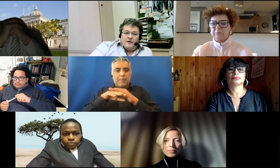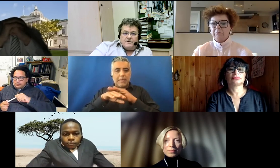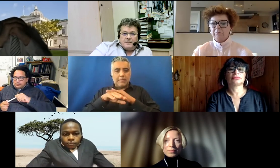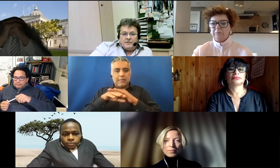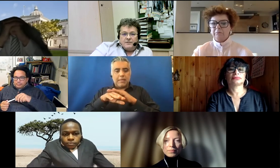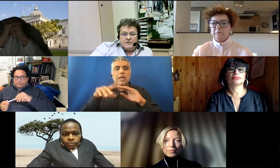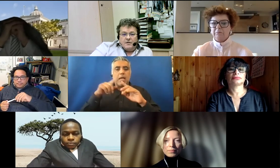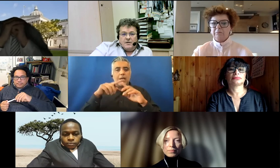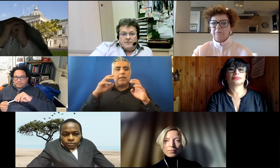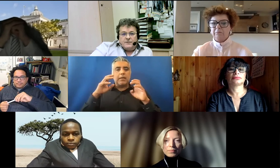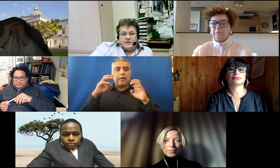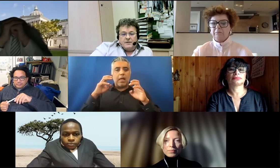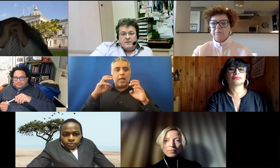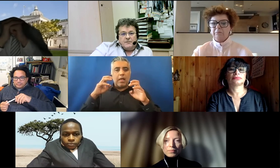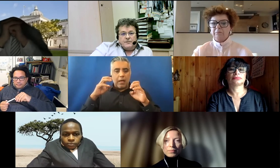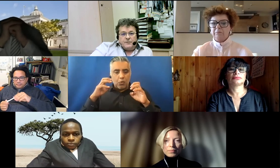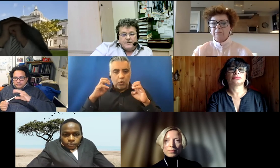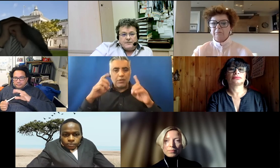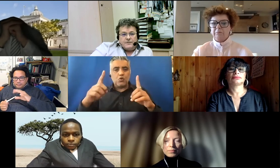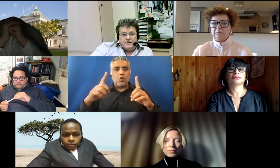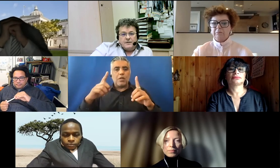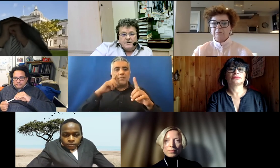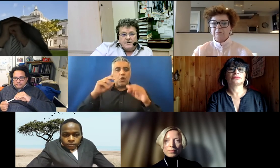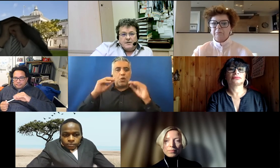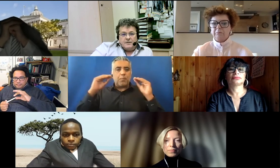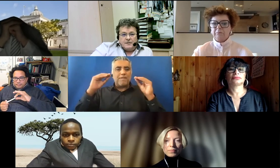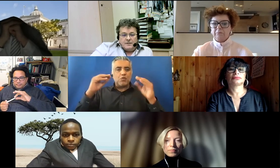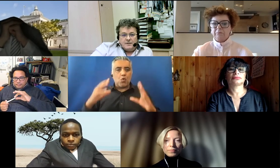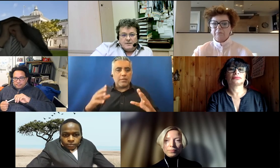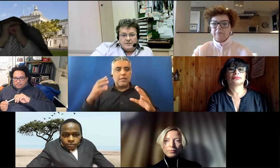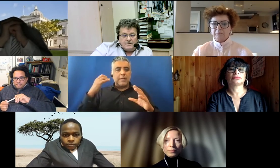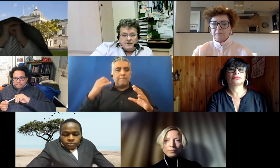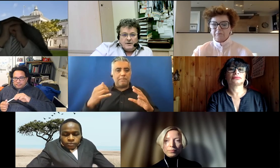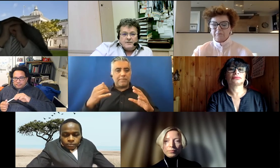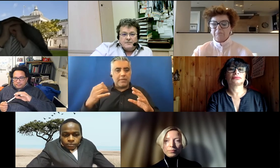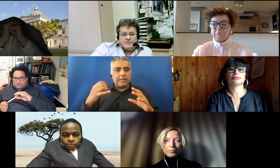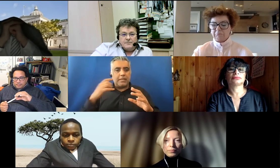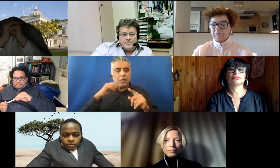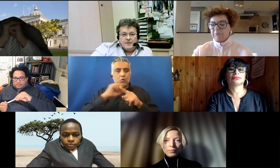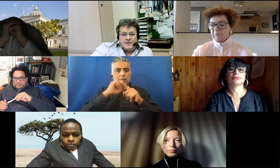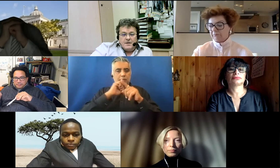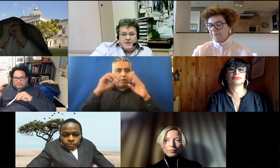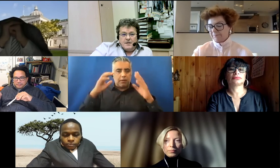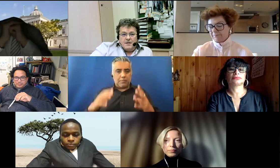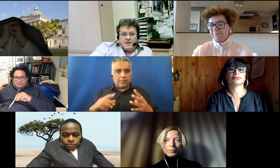in the education of the professors and the trainers?